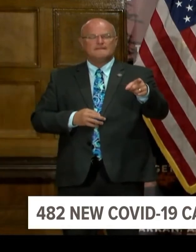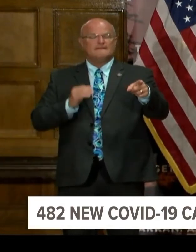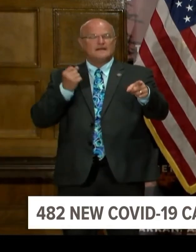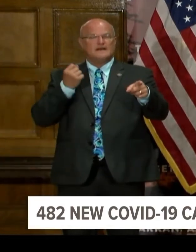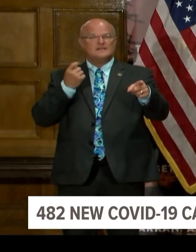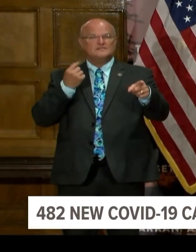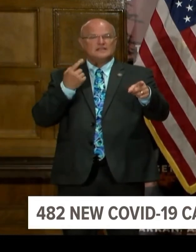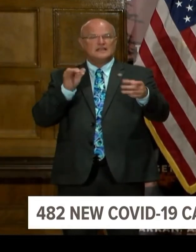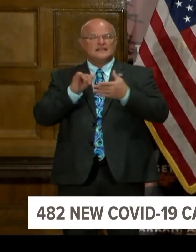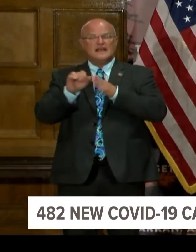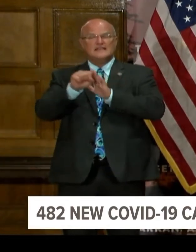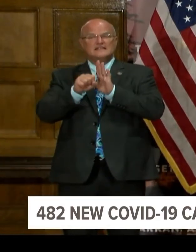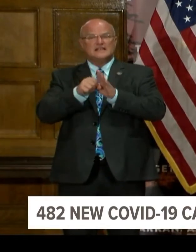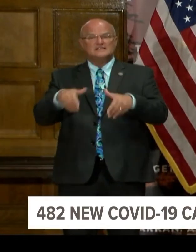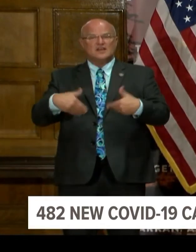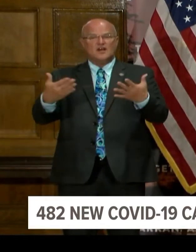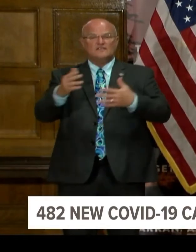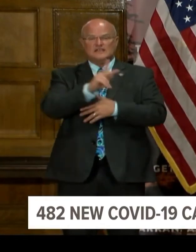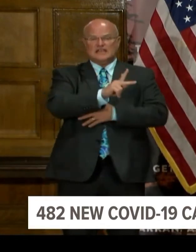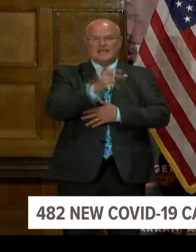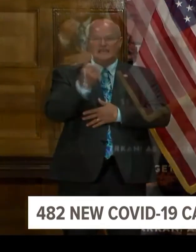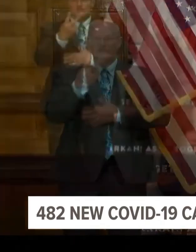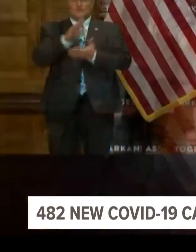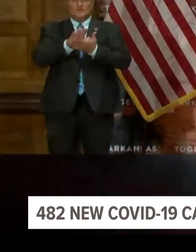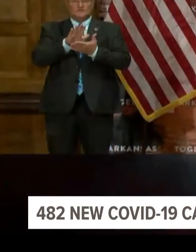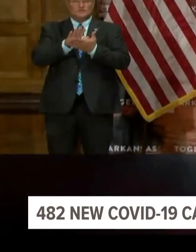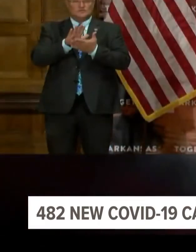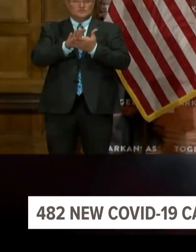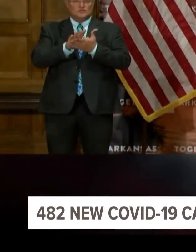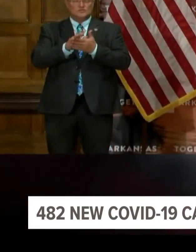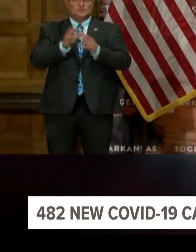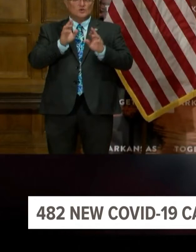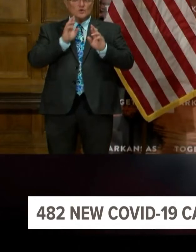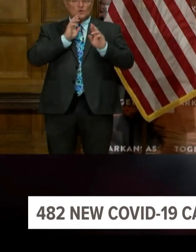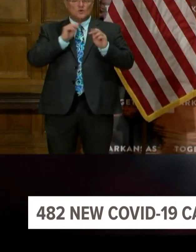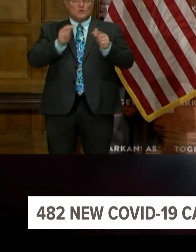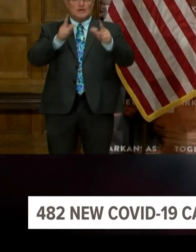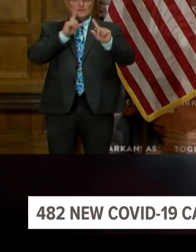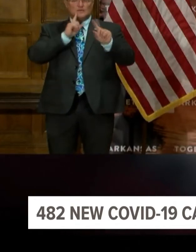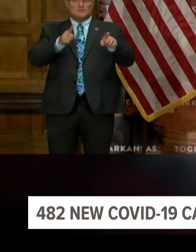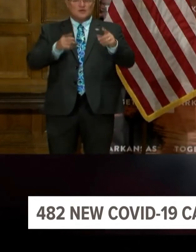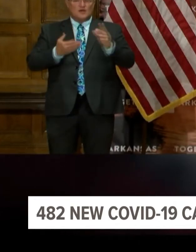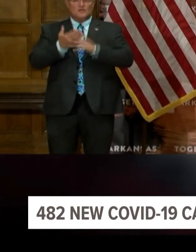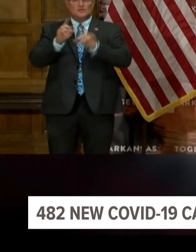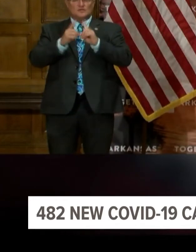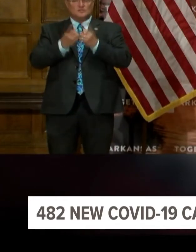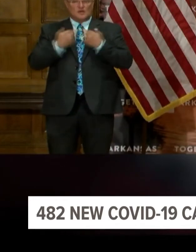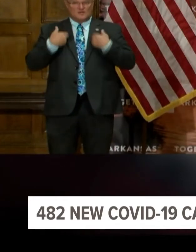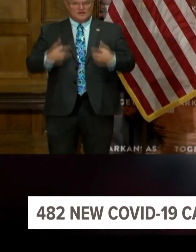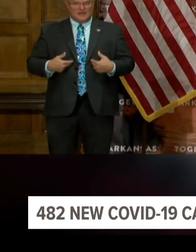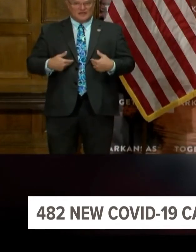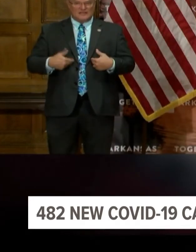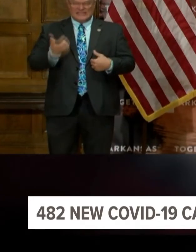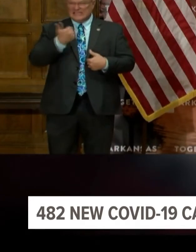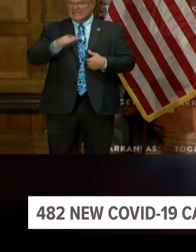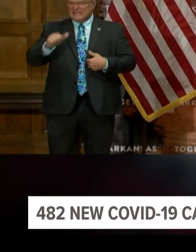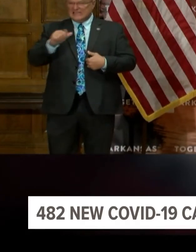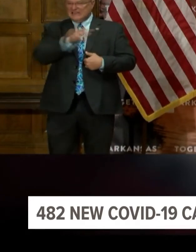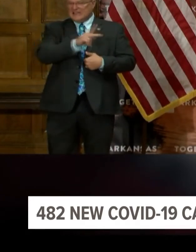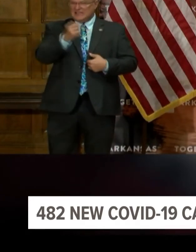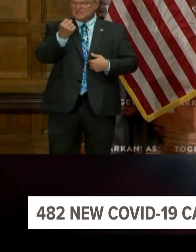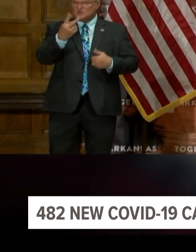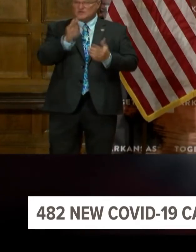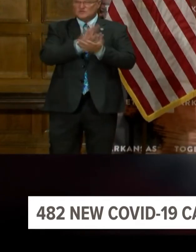Understanding that the state is offering K through 12 schools rapid response testing through the Department of Health. Are there any of these K through